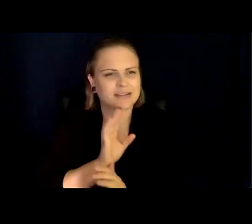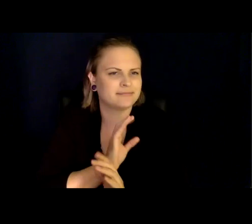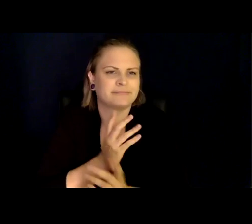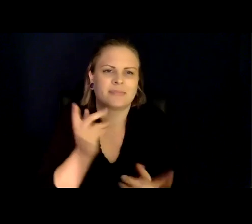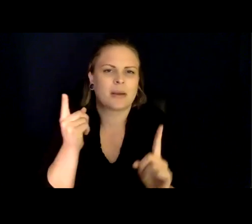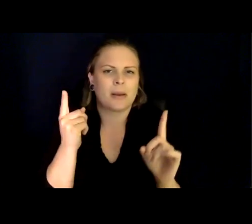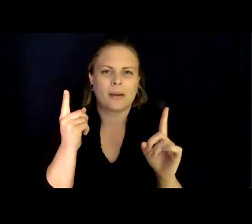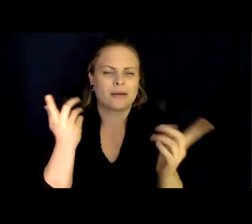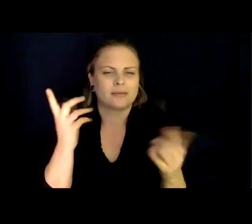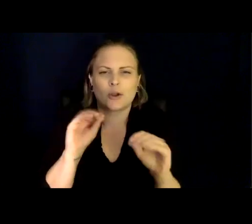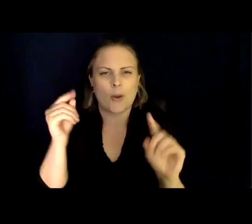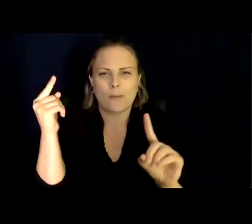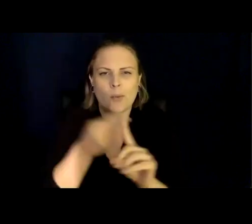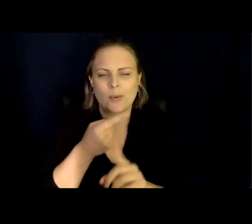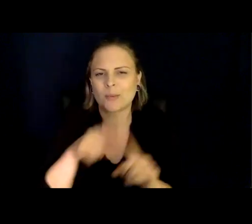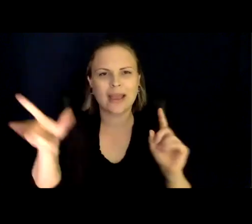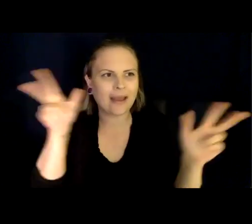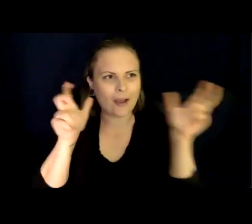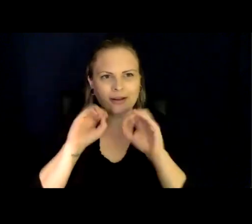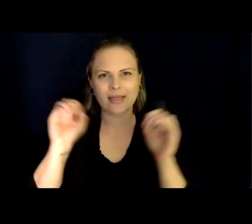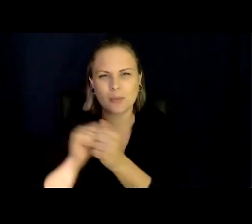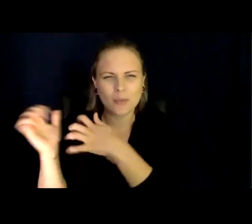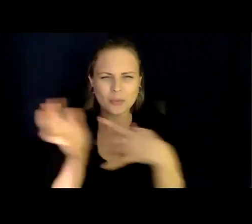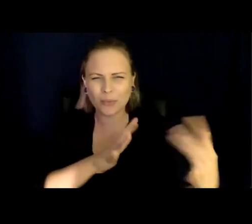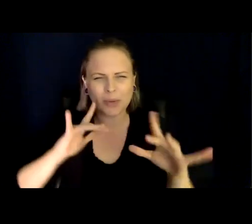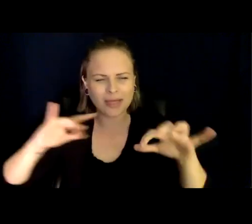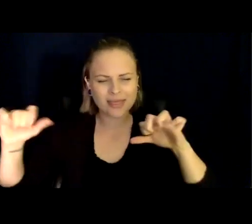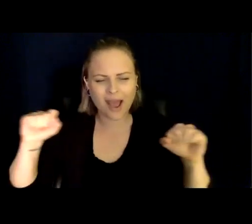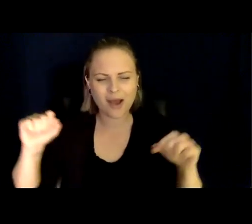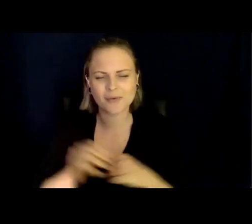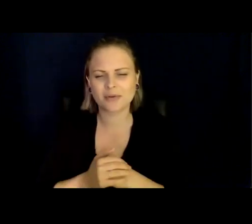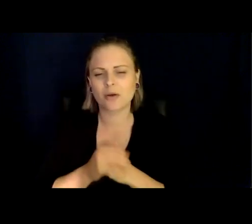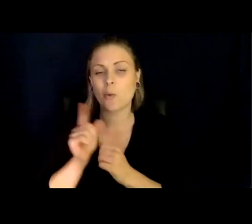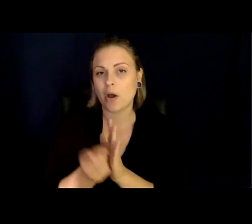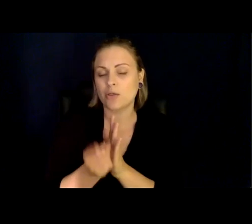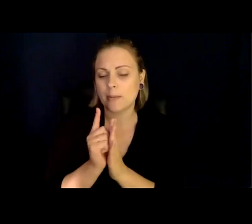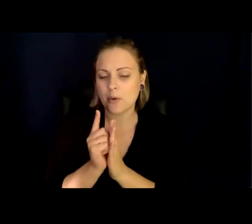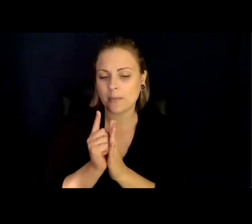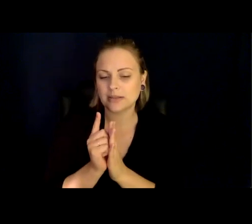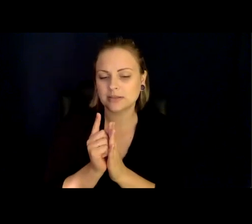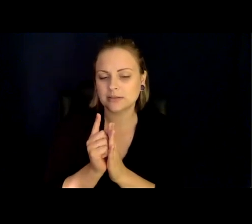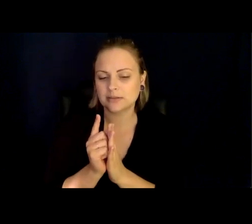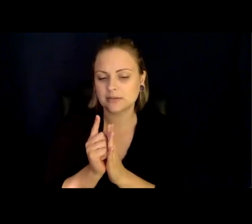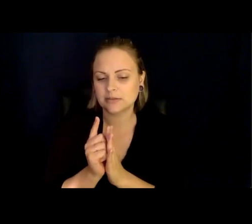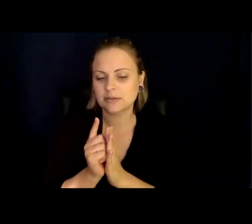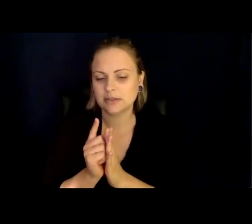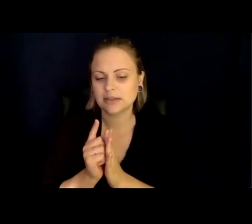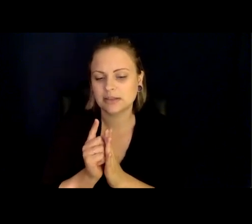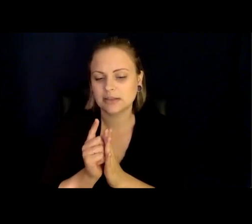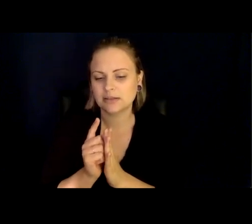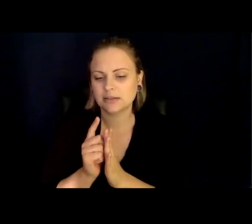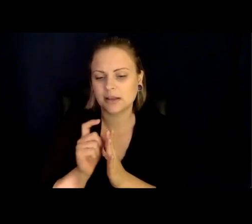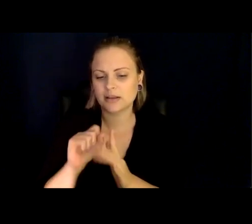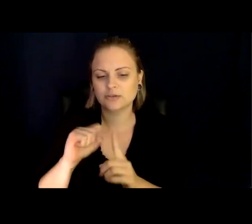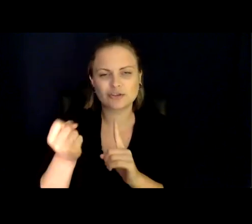the roaring wind. One of those moments, similar to the ones in our earlier treks, arose without expectation. In circumstances